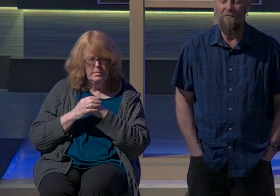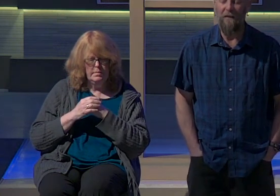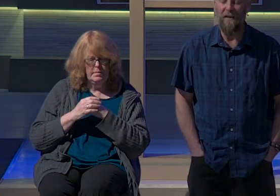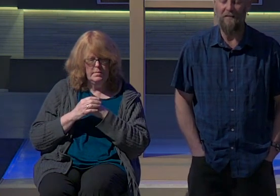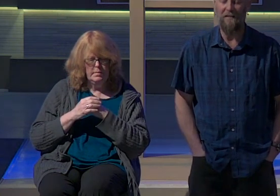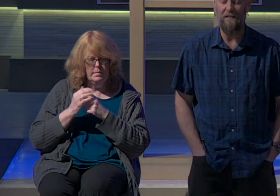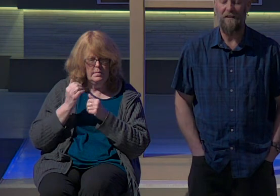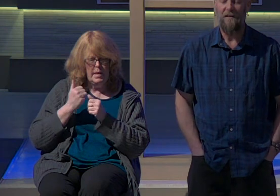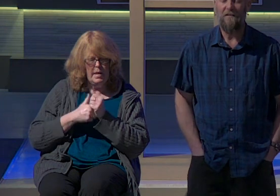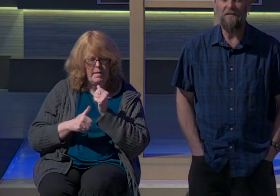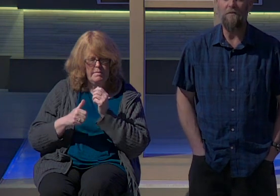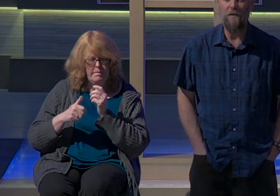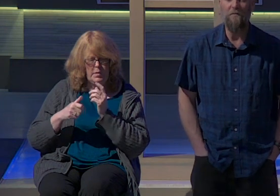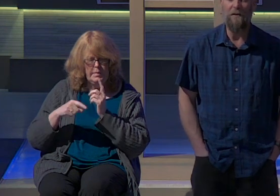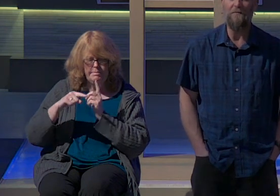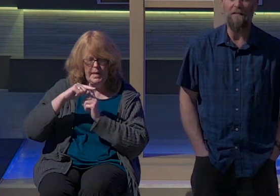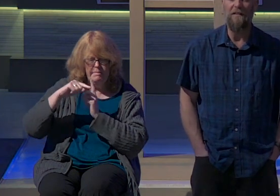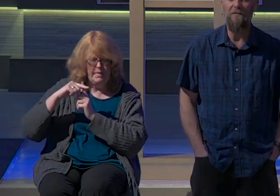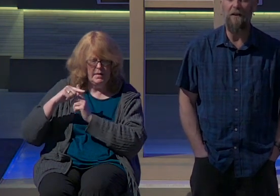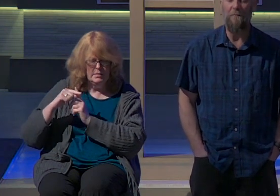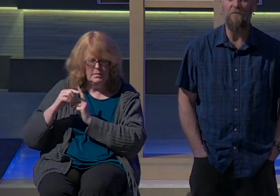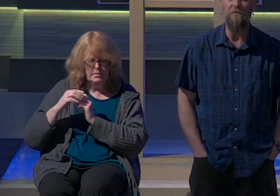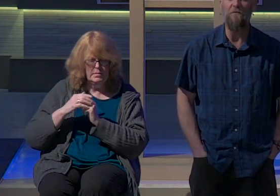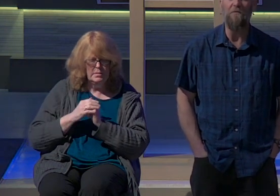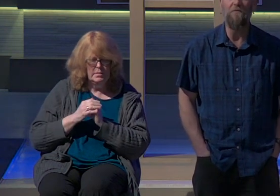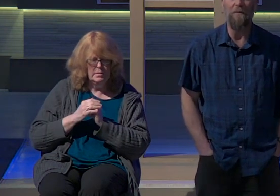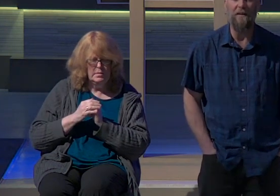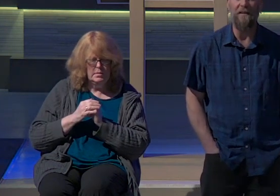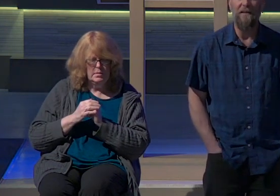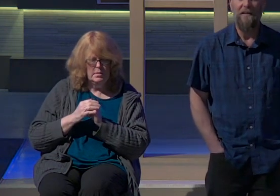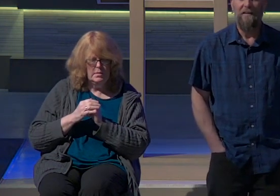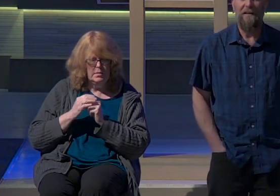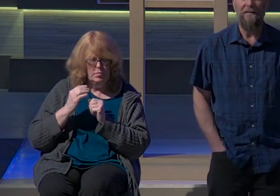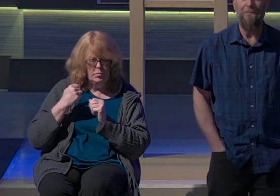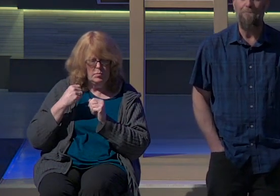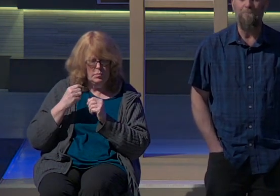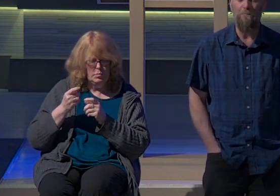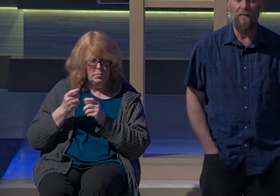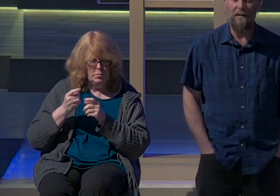every advantage, such that we would be able to live up to fruit-bearing